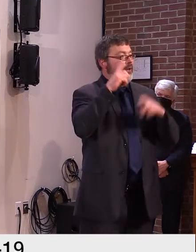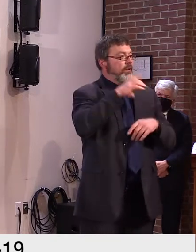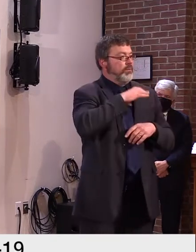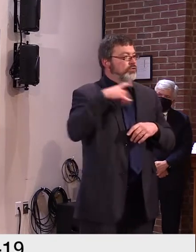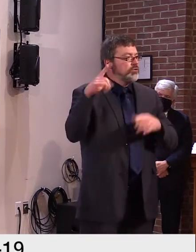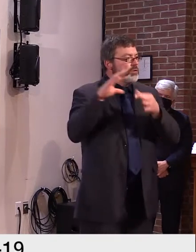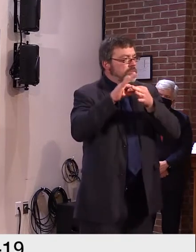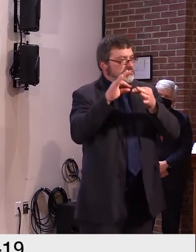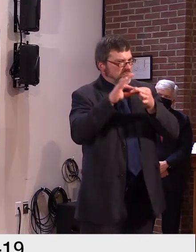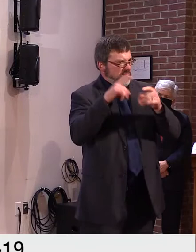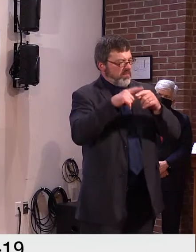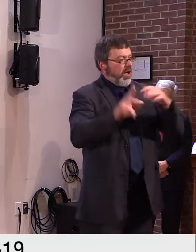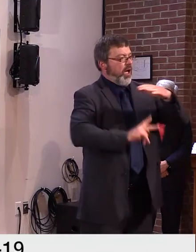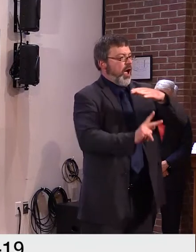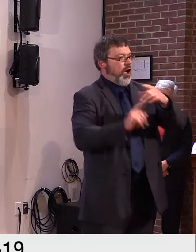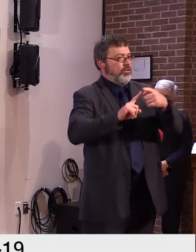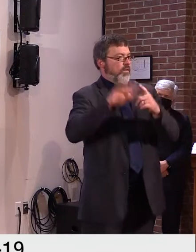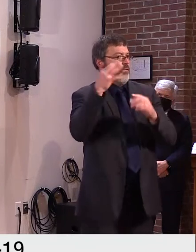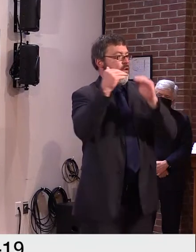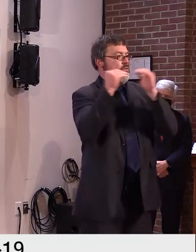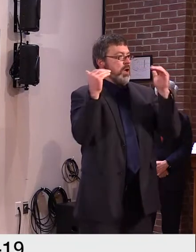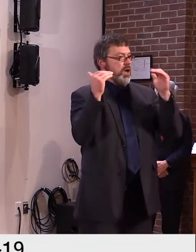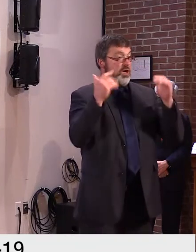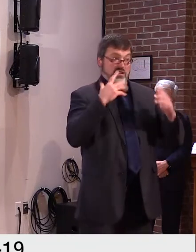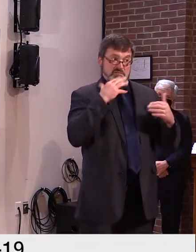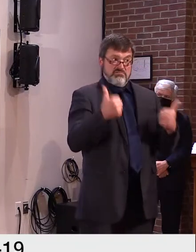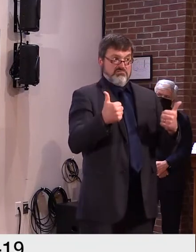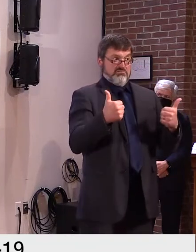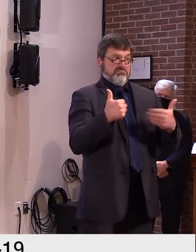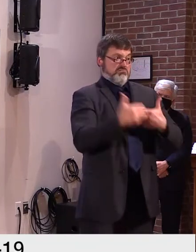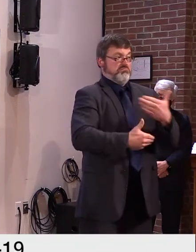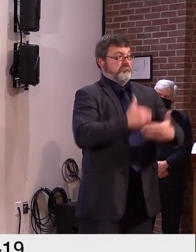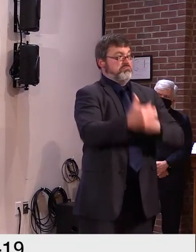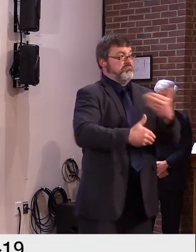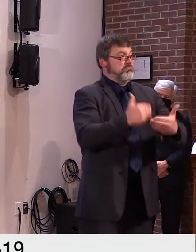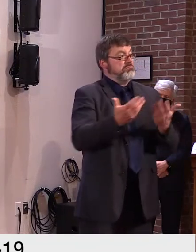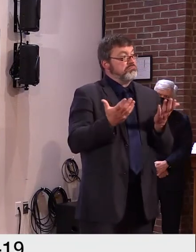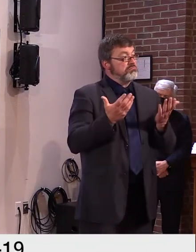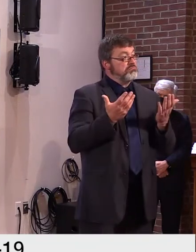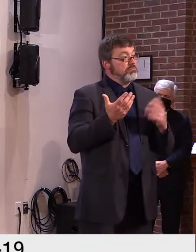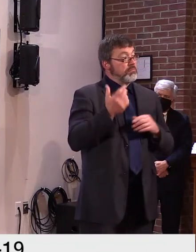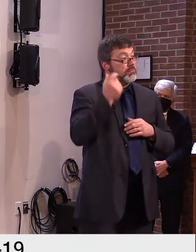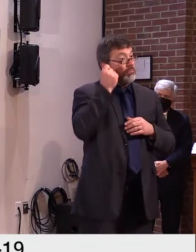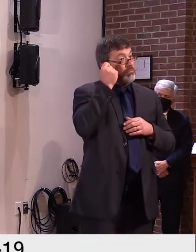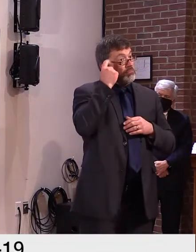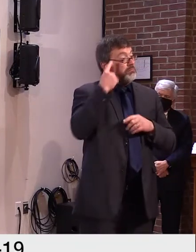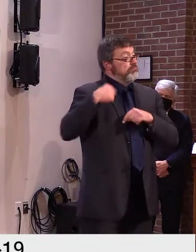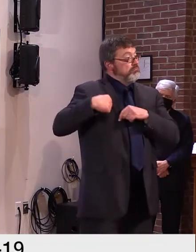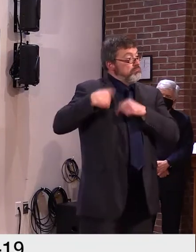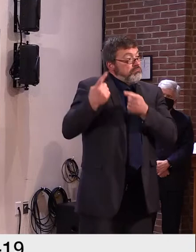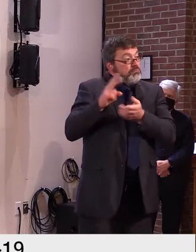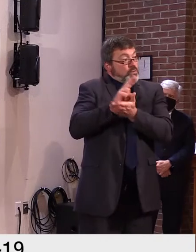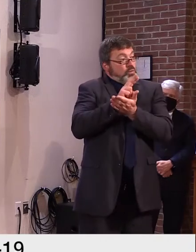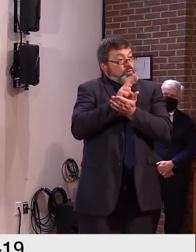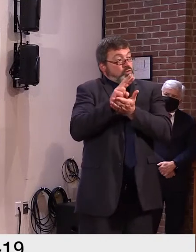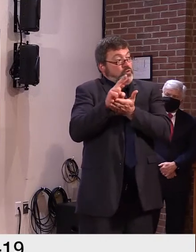But over the last 2 weeks, we've only seen a small number of college cases across the